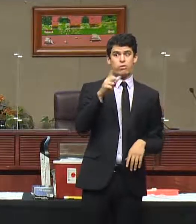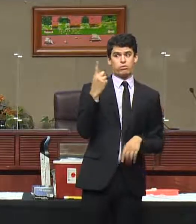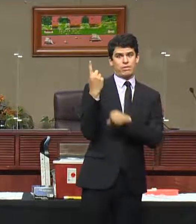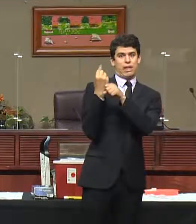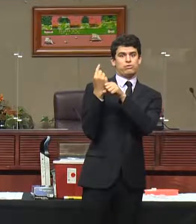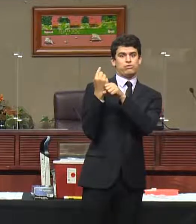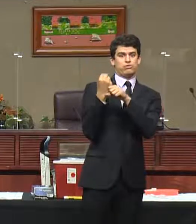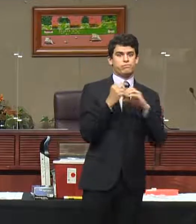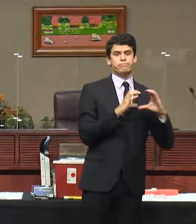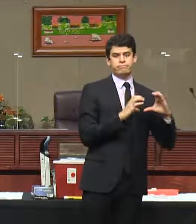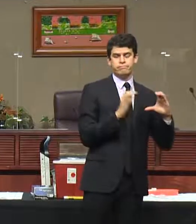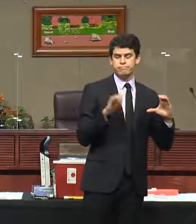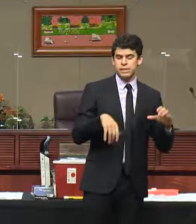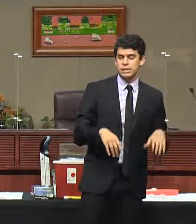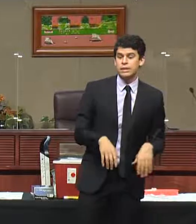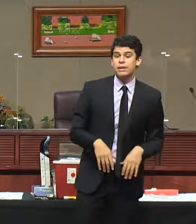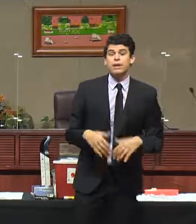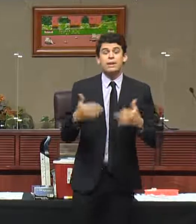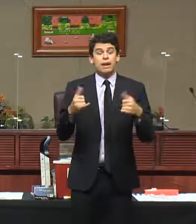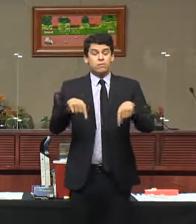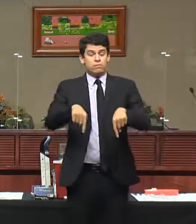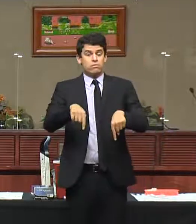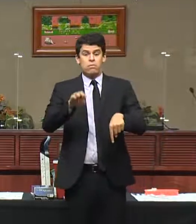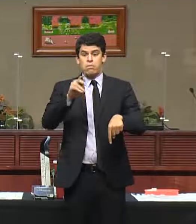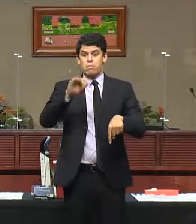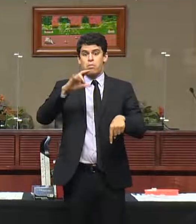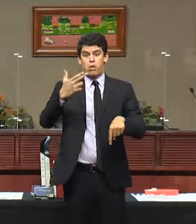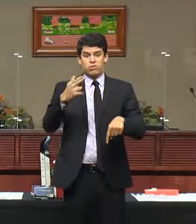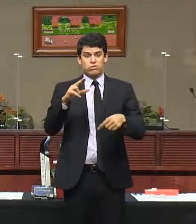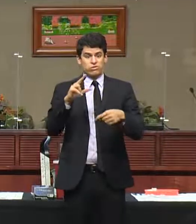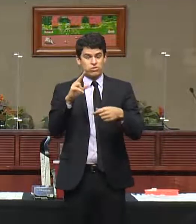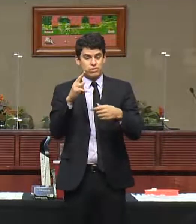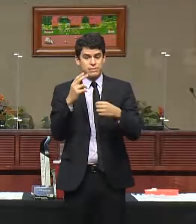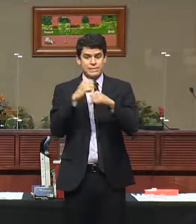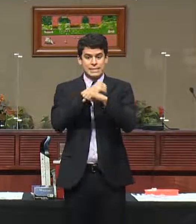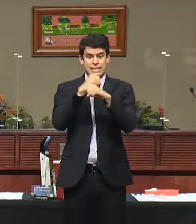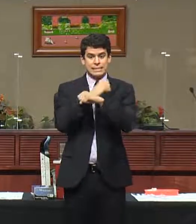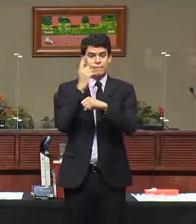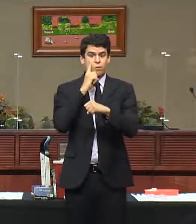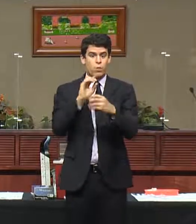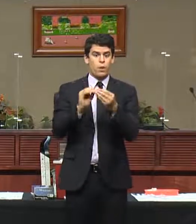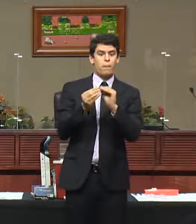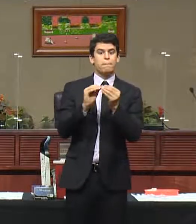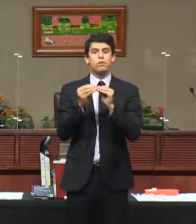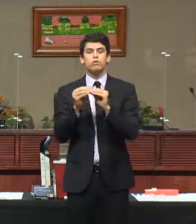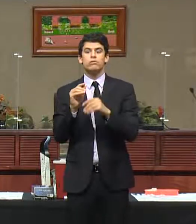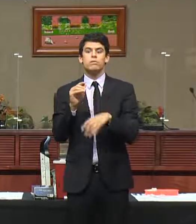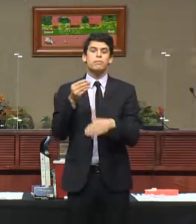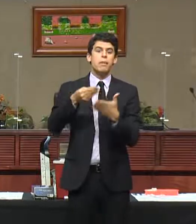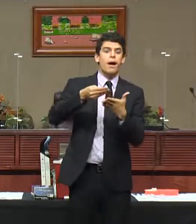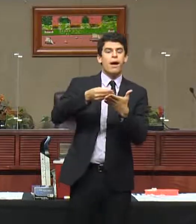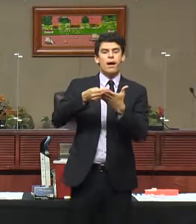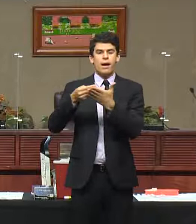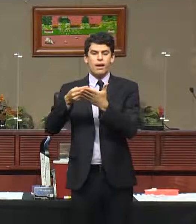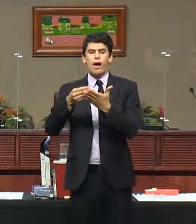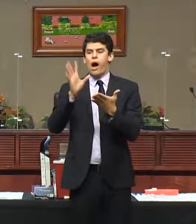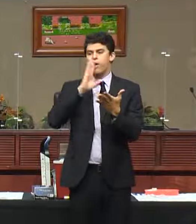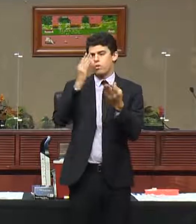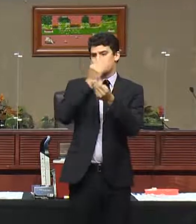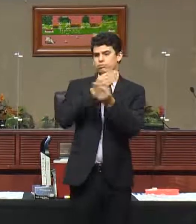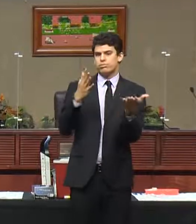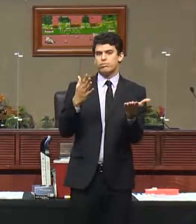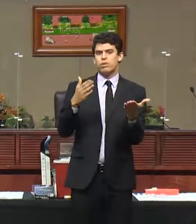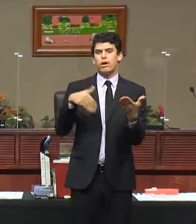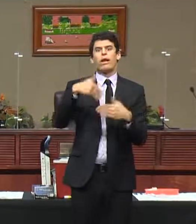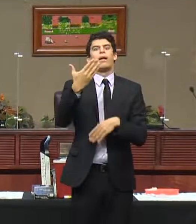going to have our March numbers sometime in early May, and with that, I'd be happy to take questions during